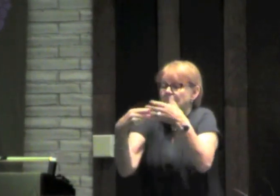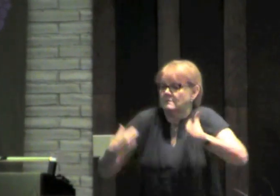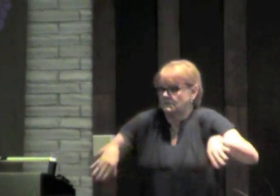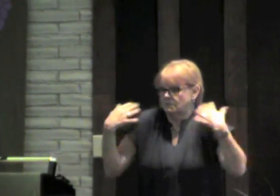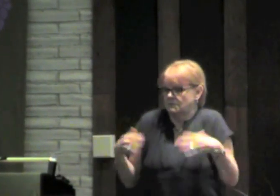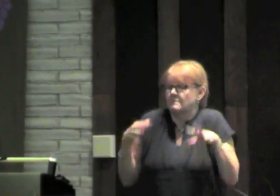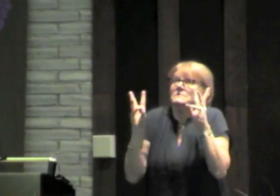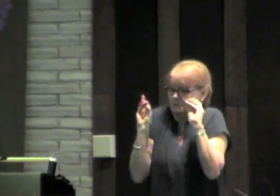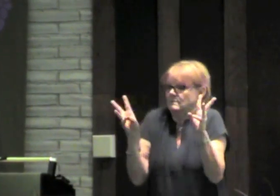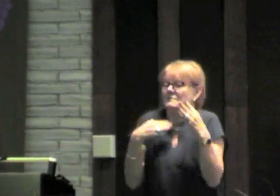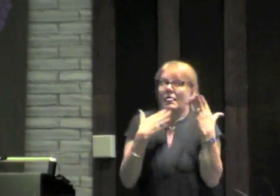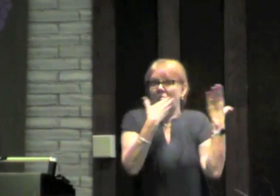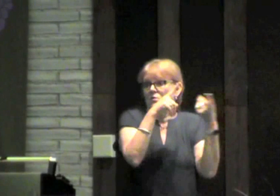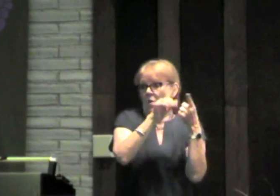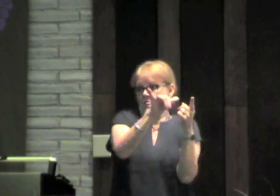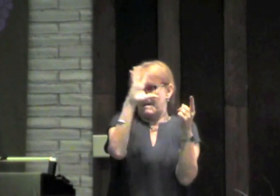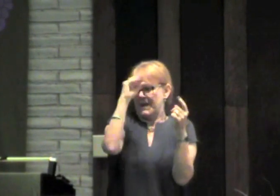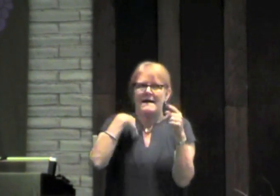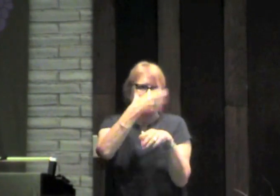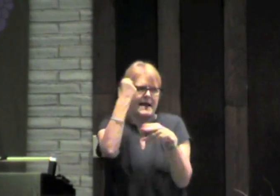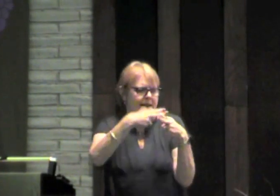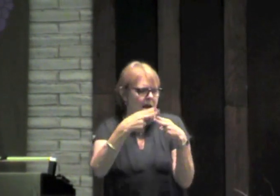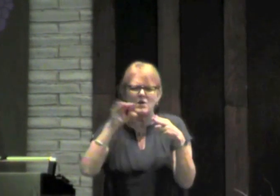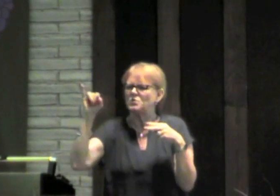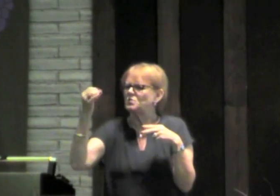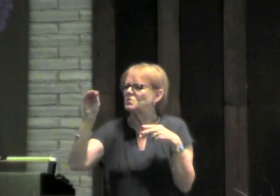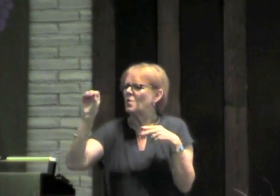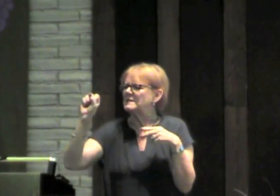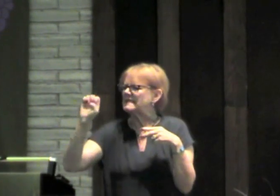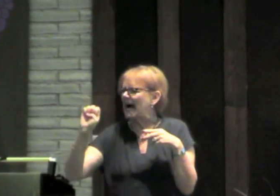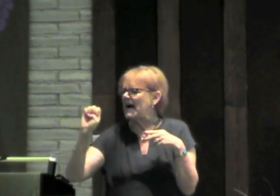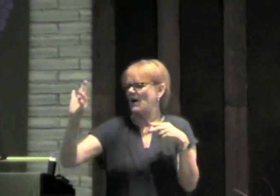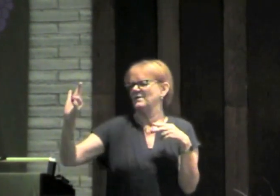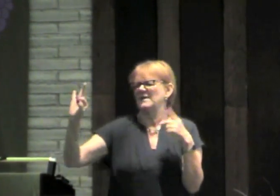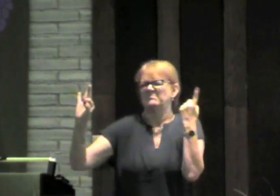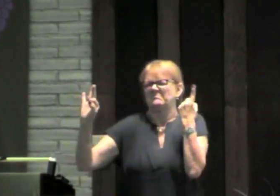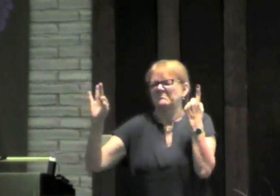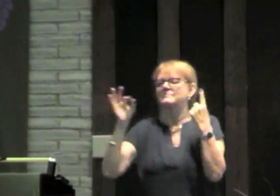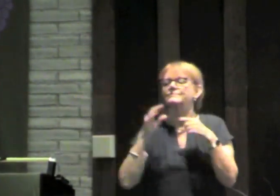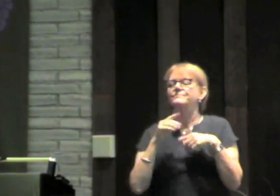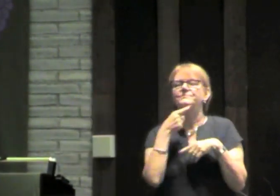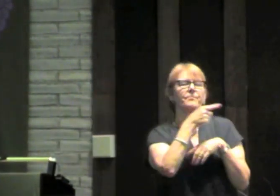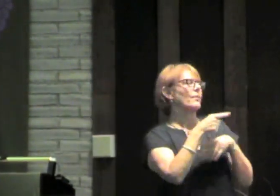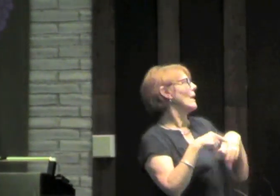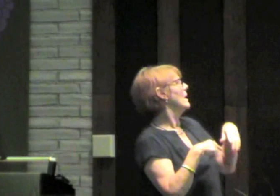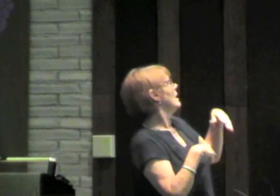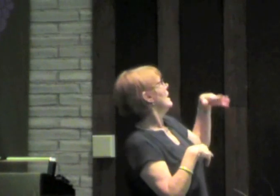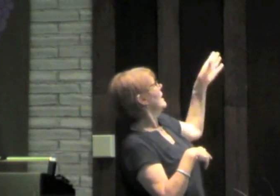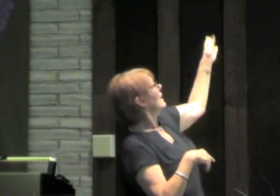polite conversations and he was a wonderful guide. So I thank him so much. I can't remember his name. I think it was Jose F. or something, maybe